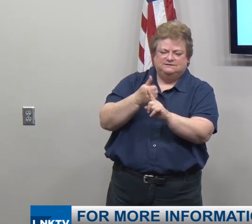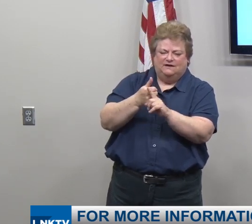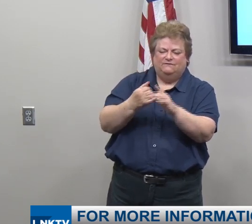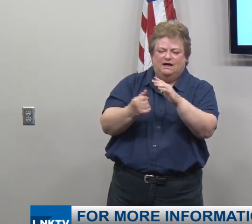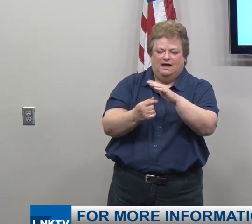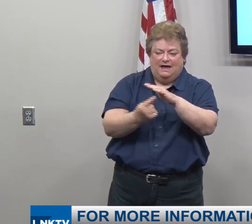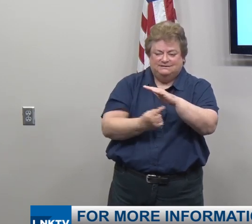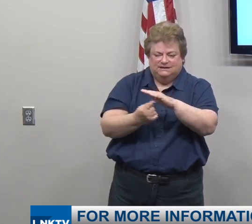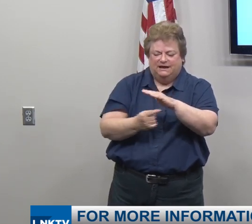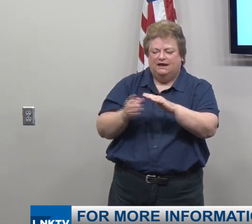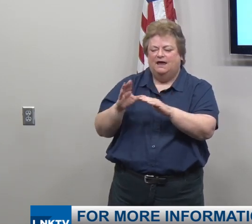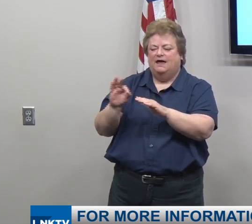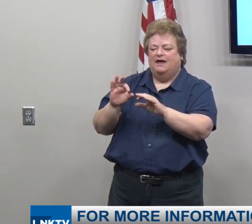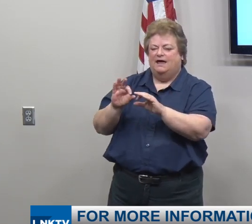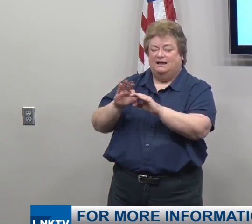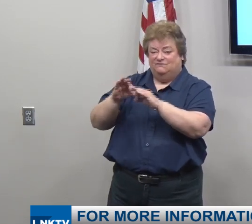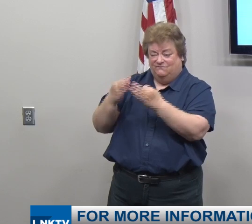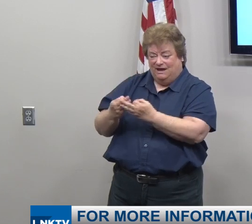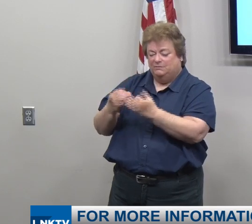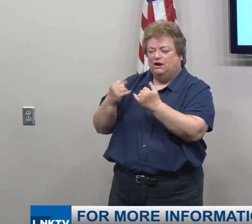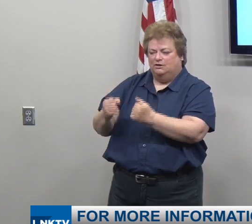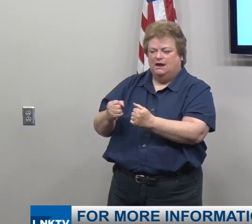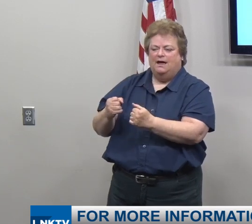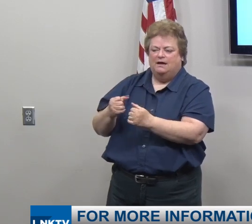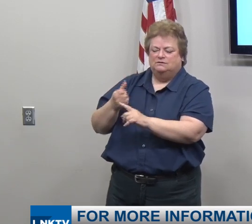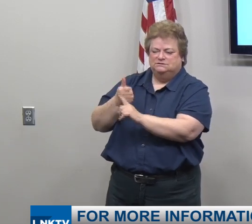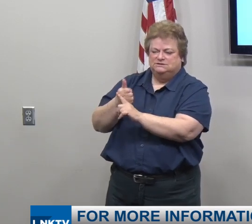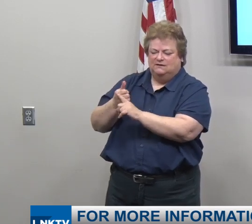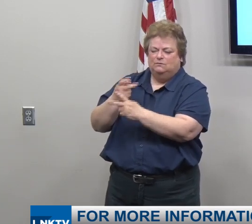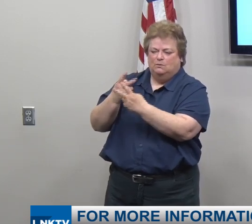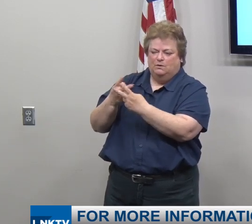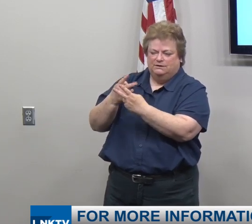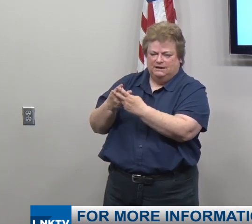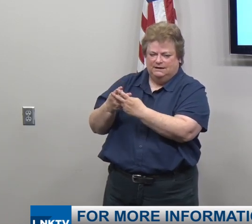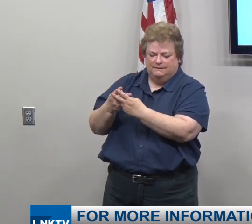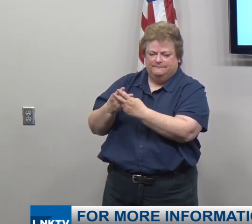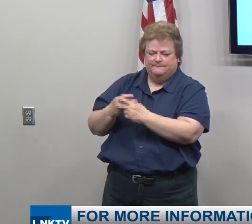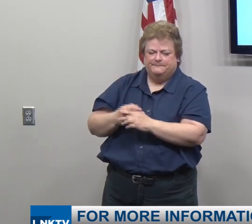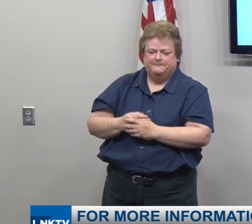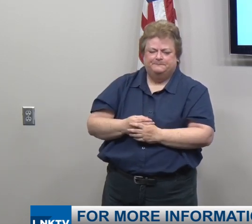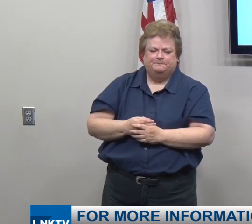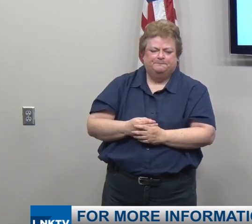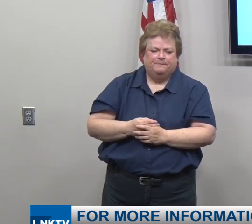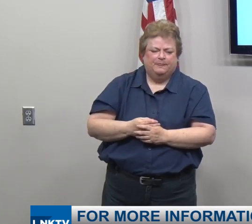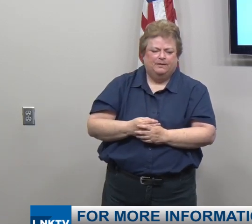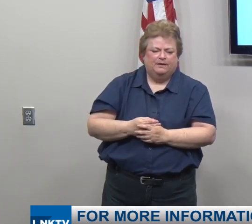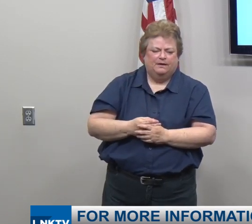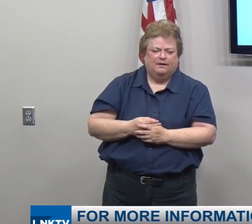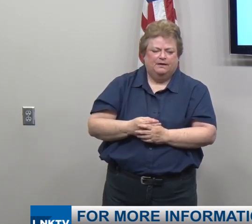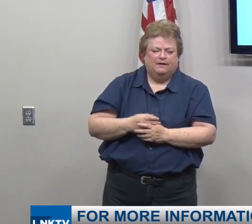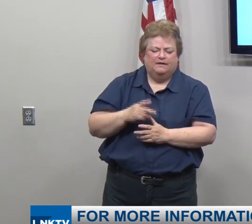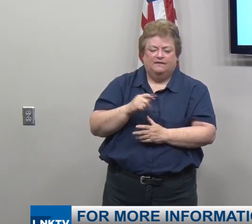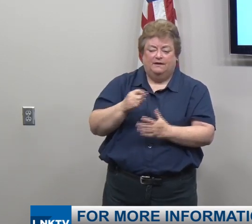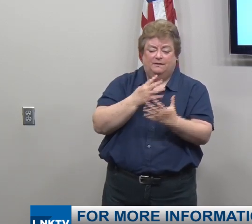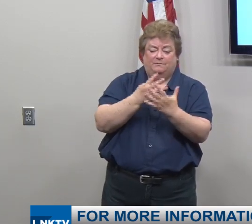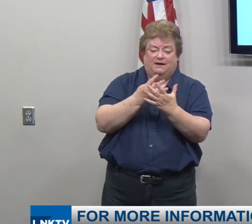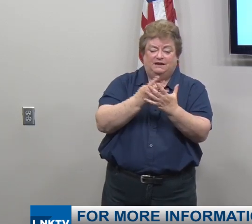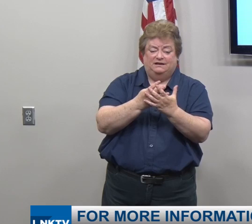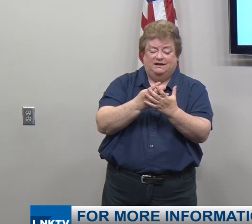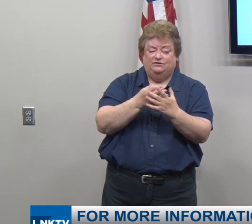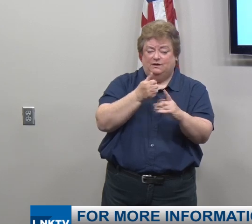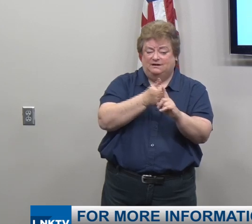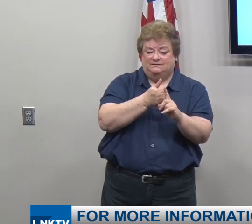individual family members, close contacts, are self-quarantined. this pen itself is a